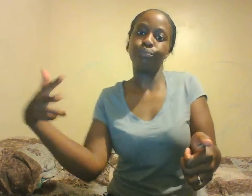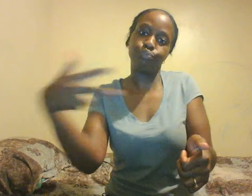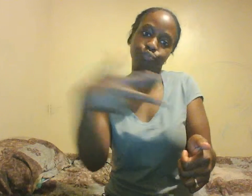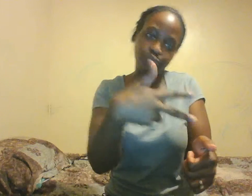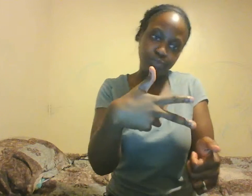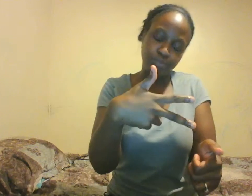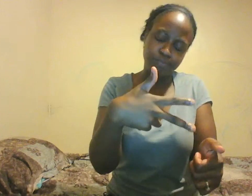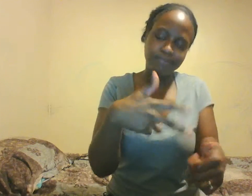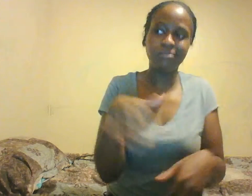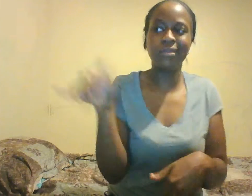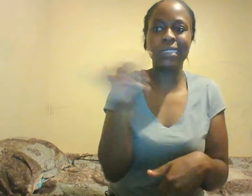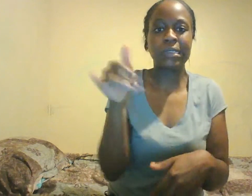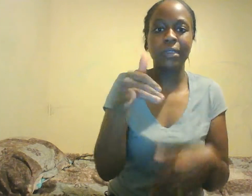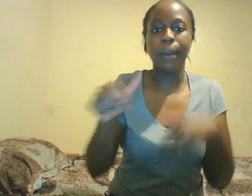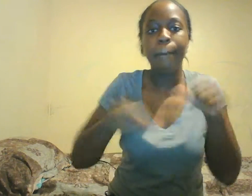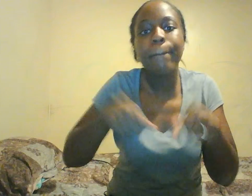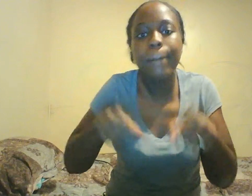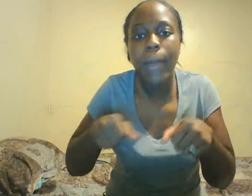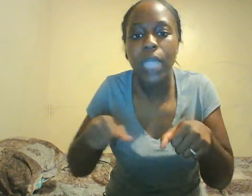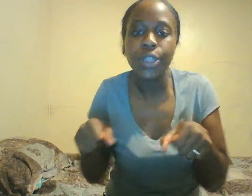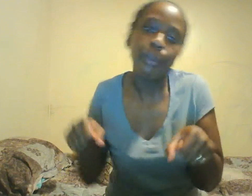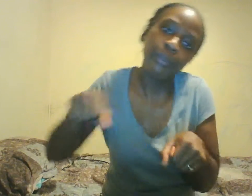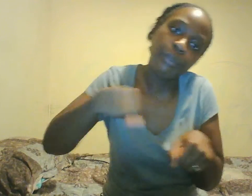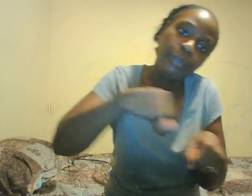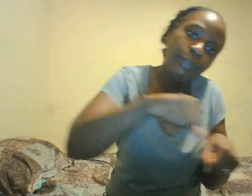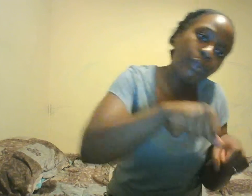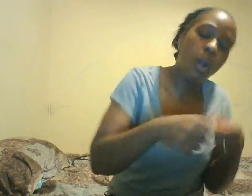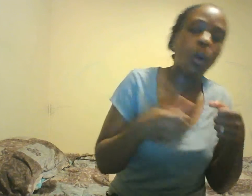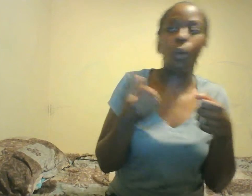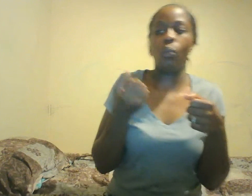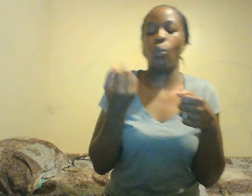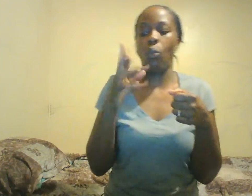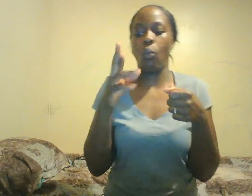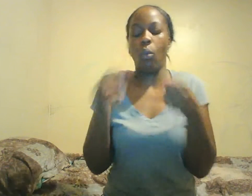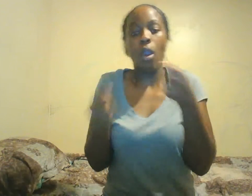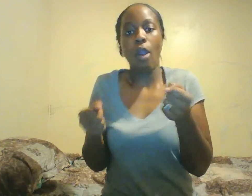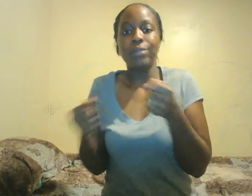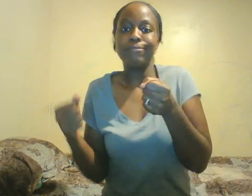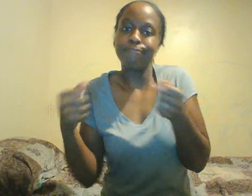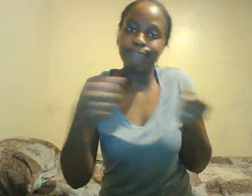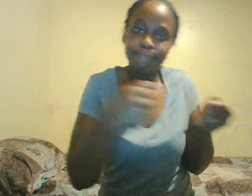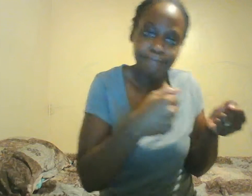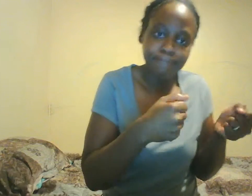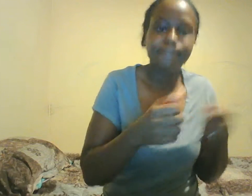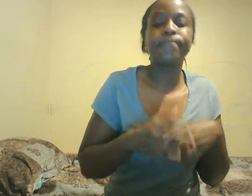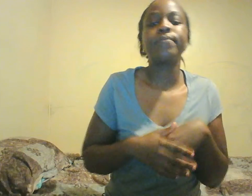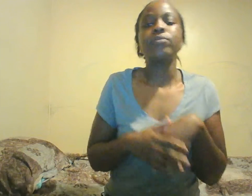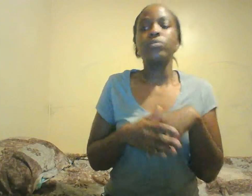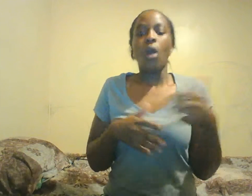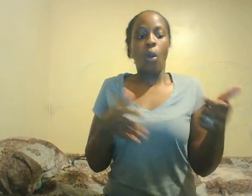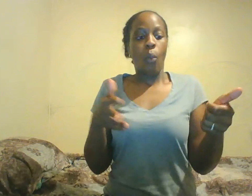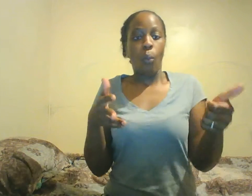left. On the other hand, you want to go right, you just push the controller right. On the right thumb is the controls